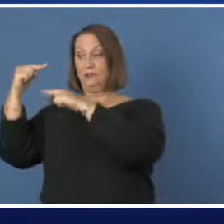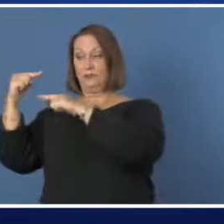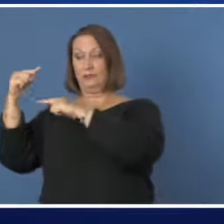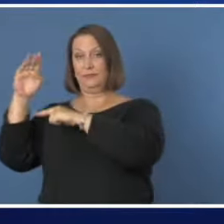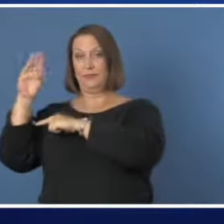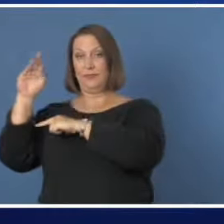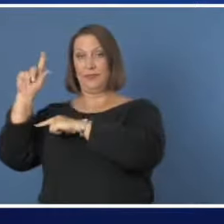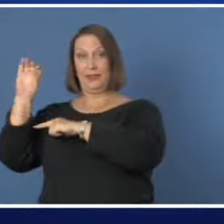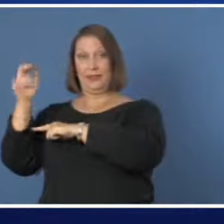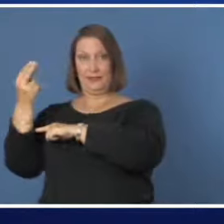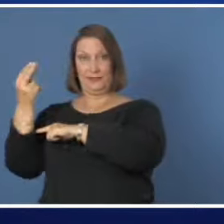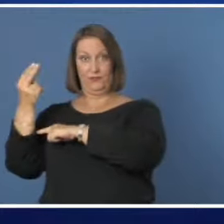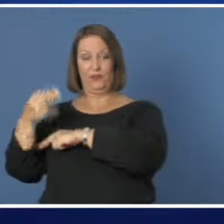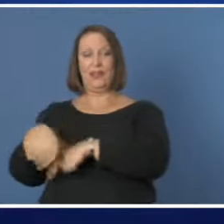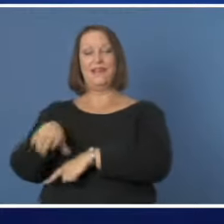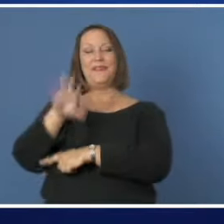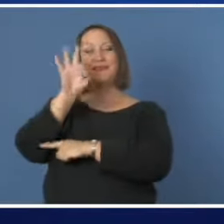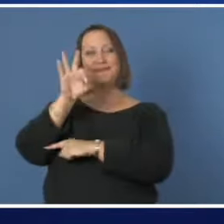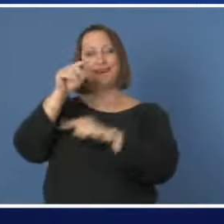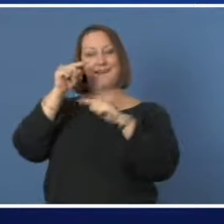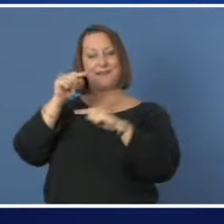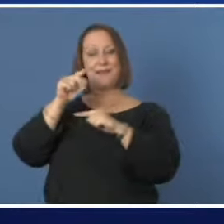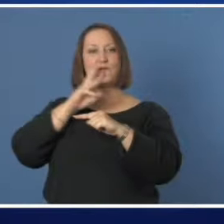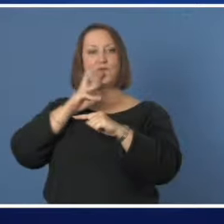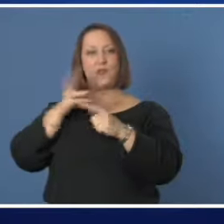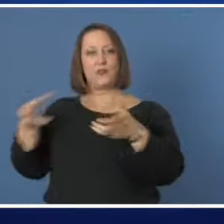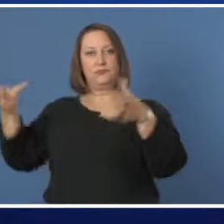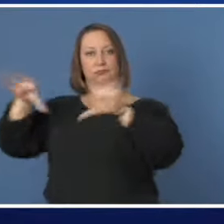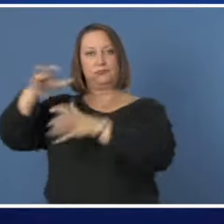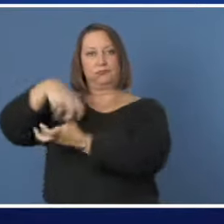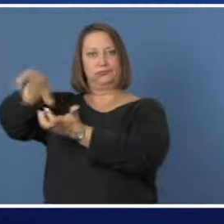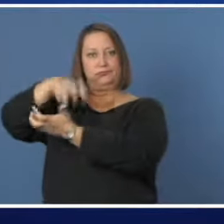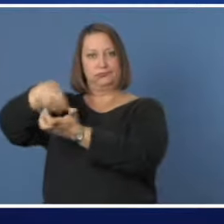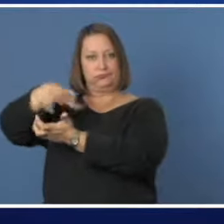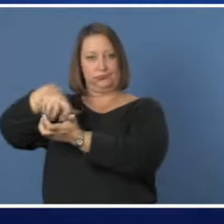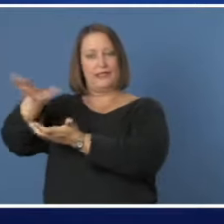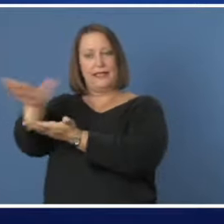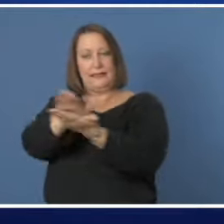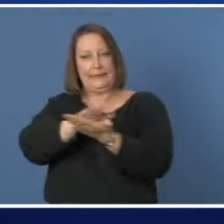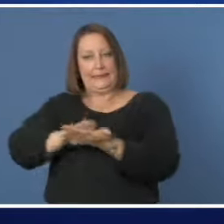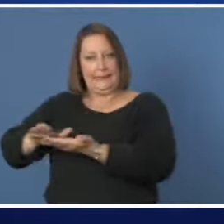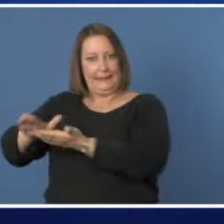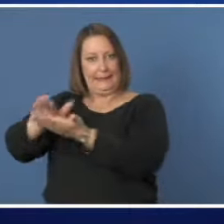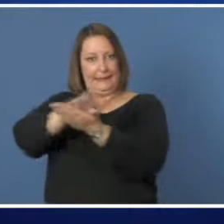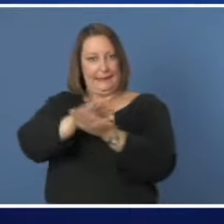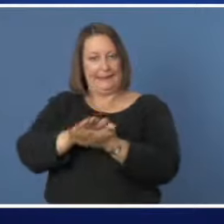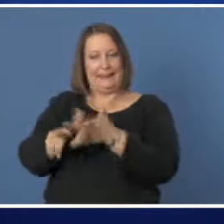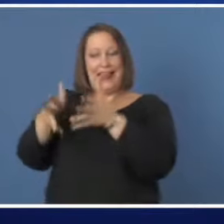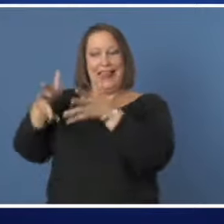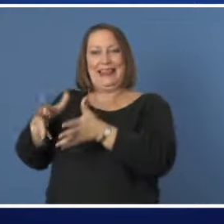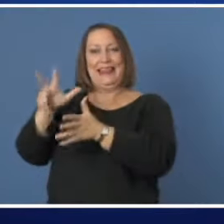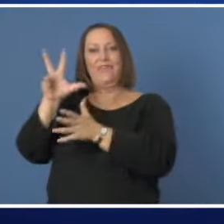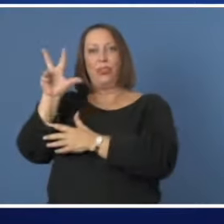Or standard hospital grade disinfectant for cleaning surfaces